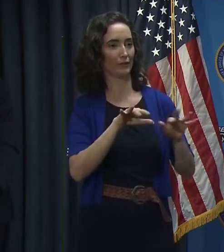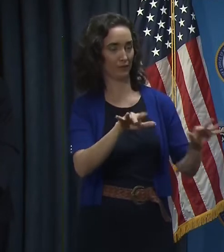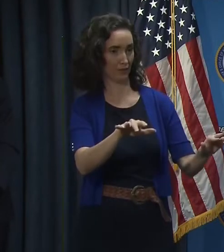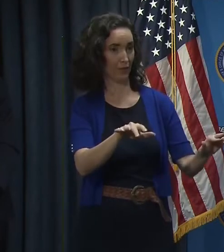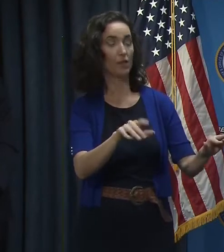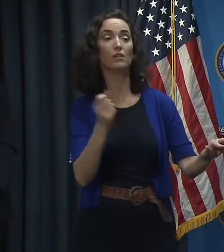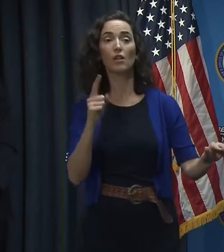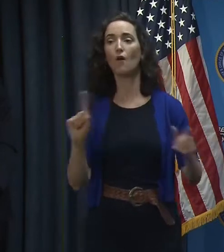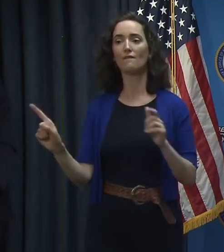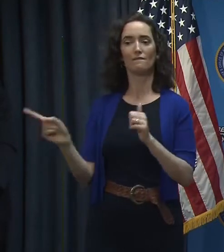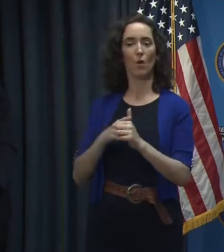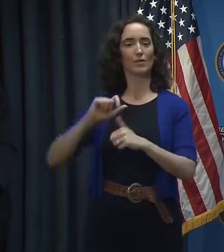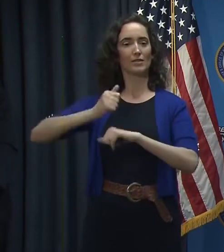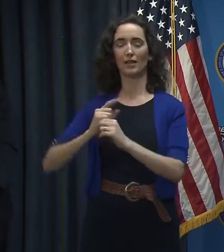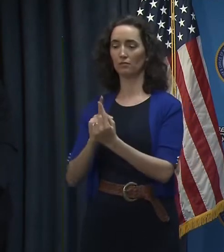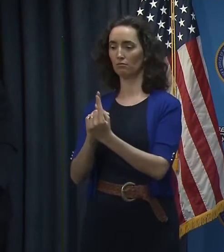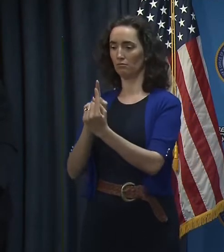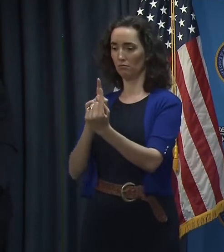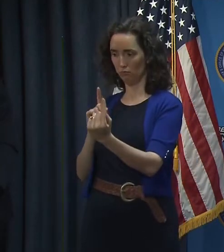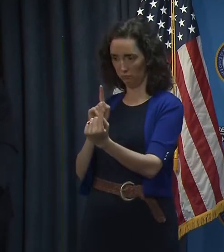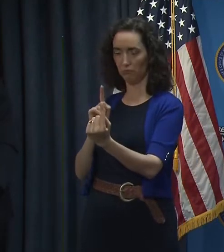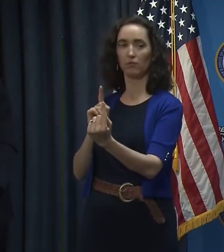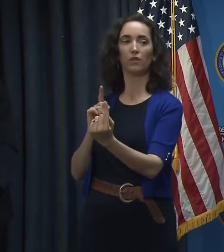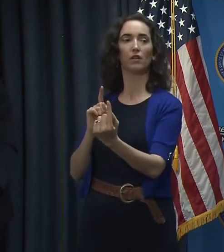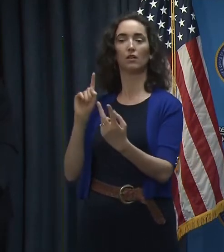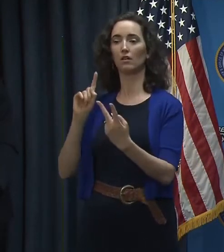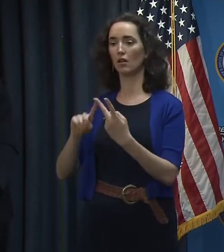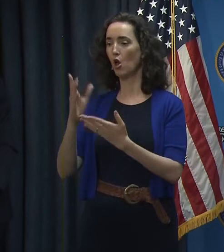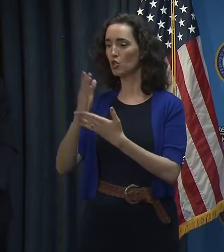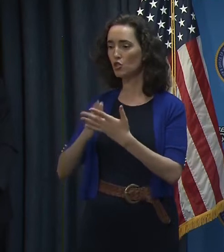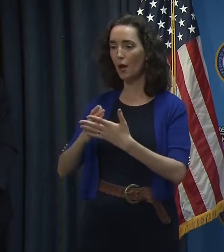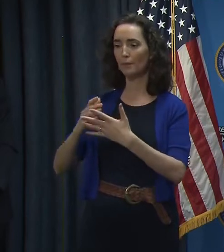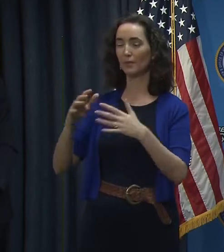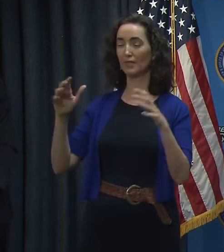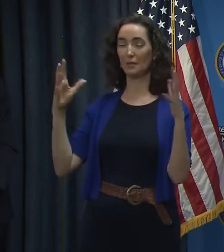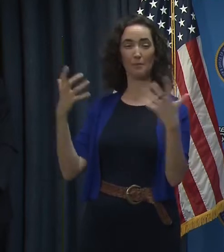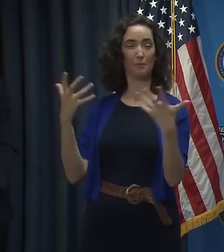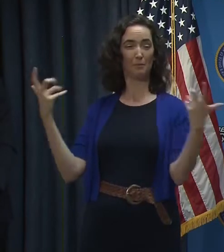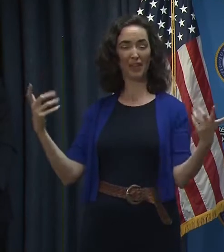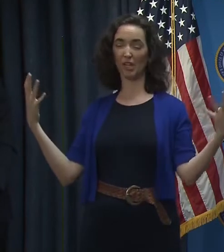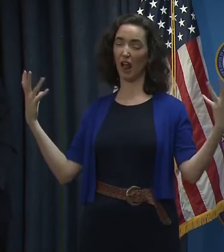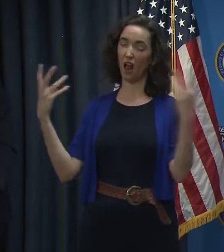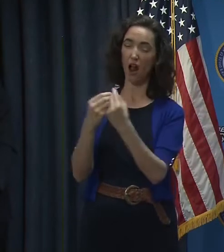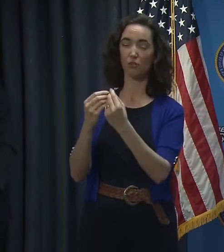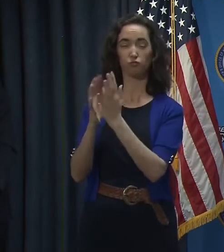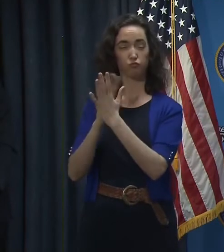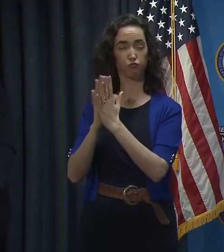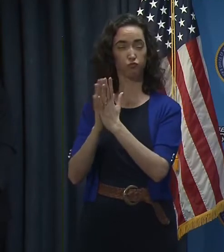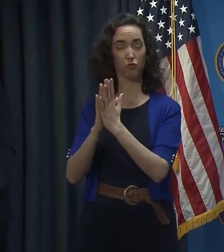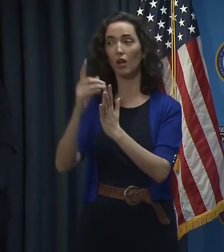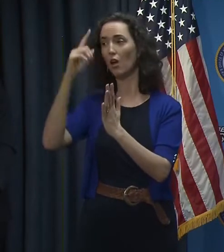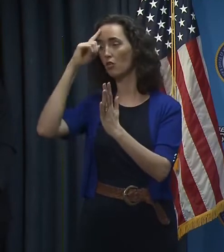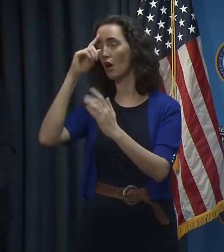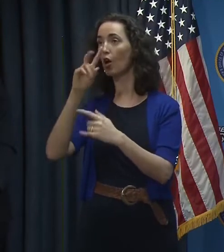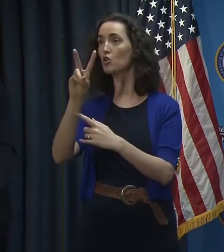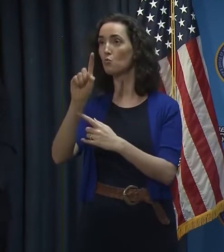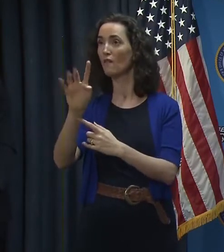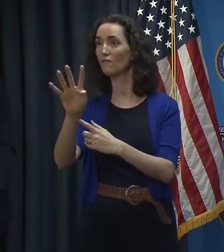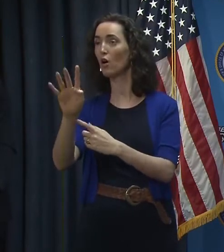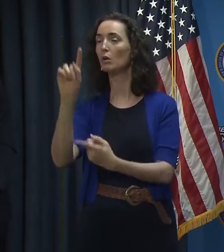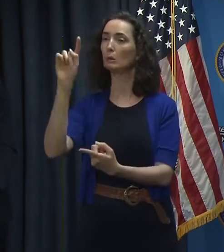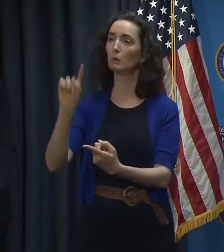first social distancing in and minimized put some restrictions on crowd size, we thought that it would get down from 2.4 to